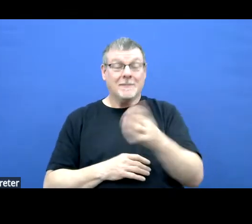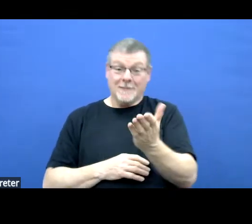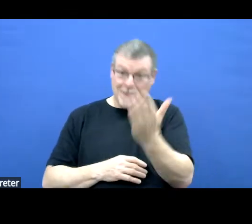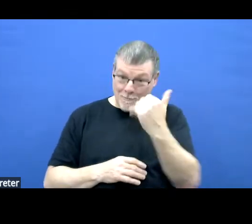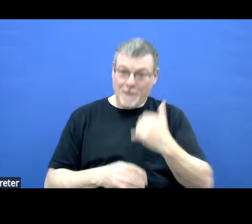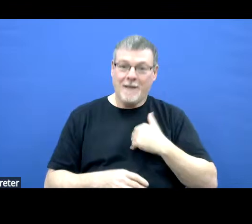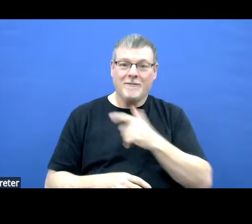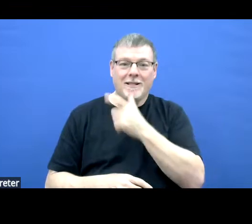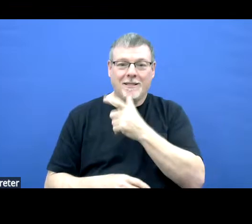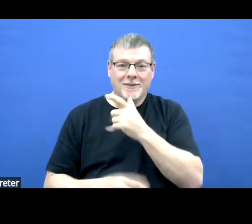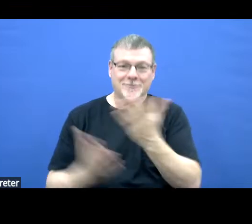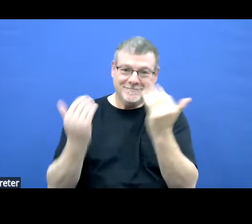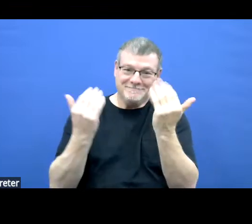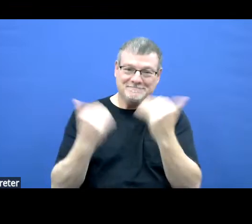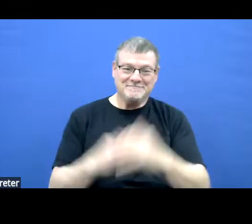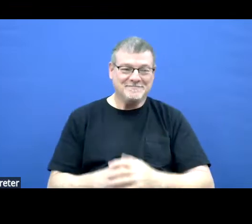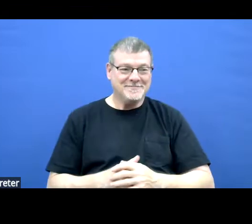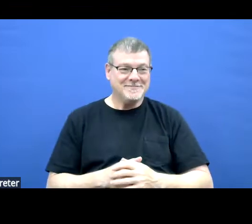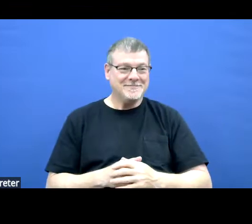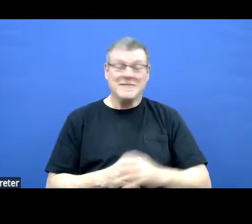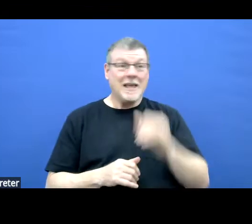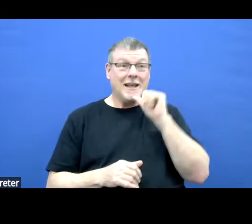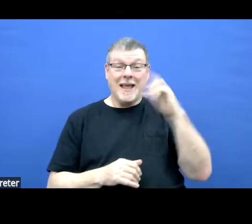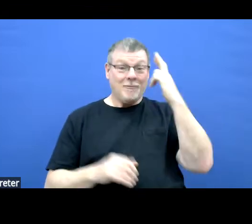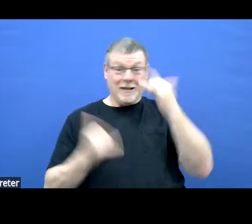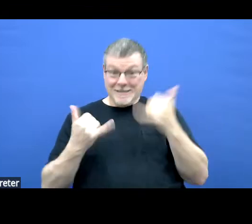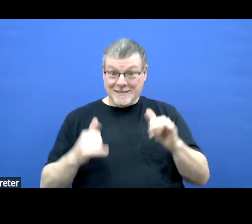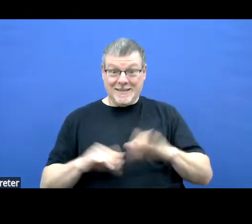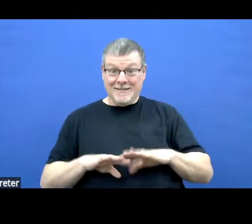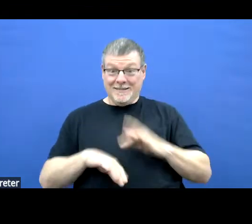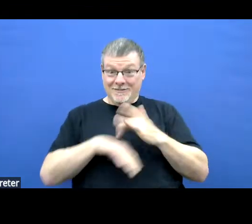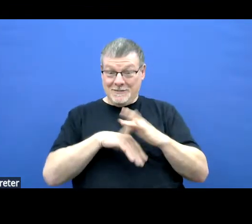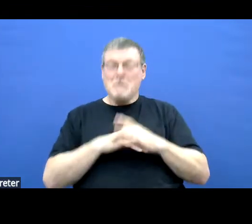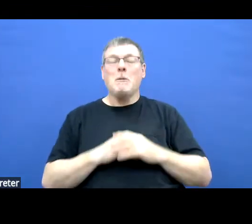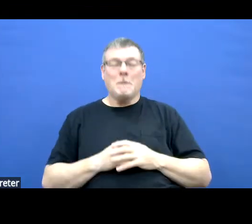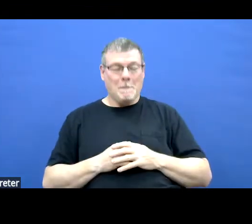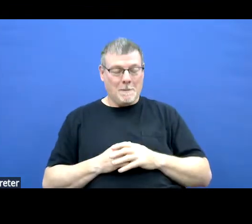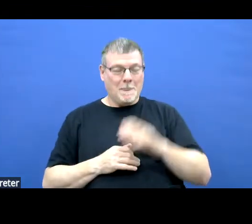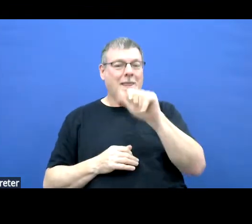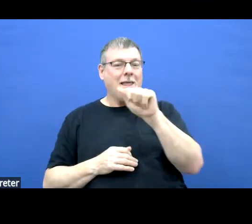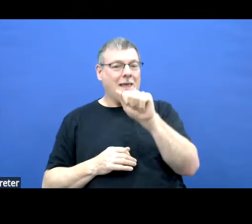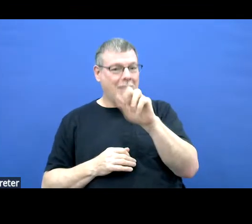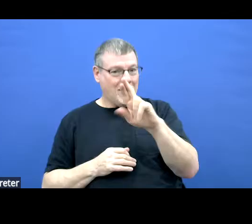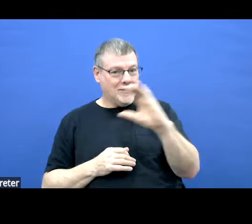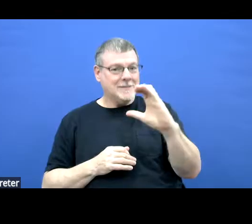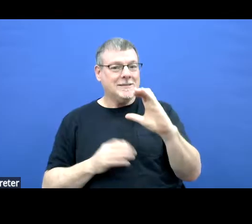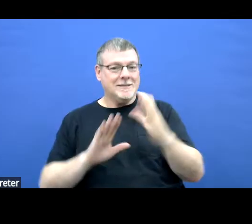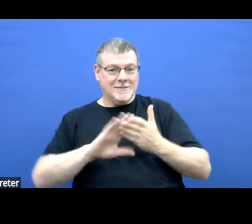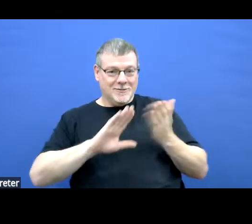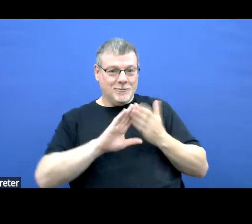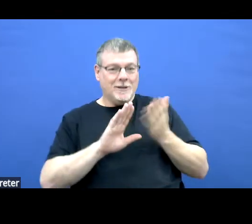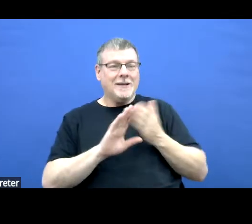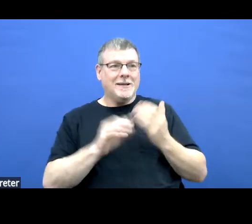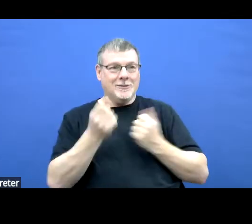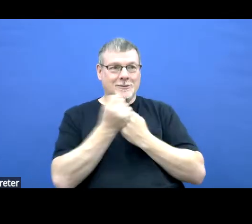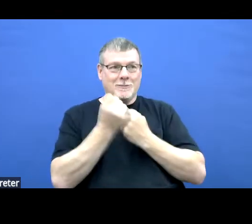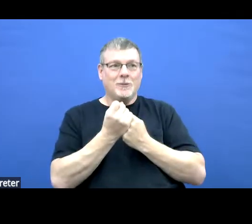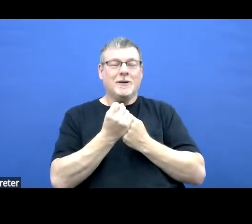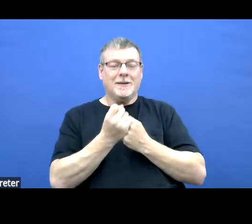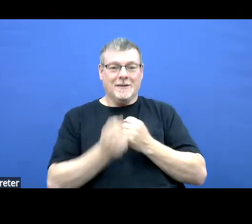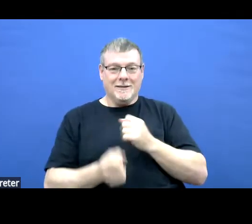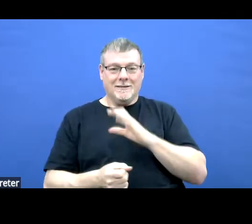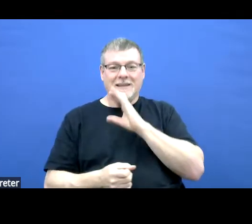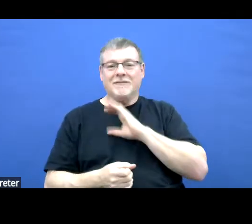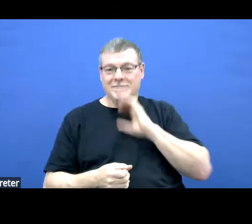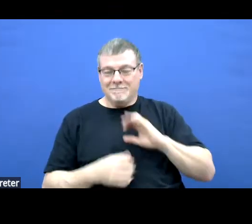have lunch. I didn't know they were still opening. Yeah, that ARC is running a supported Okay. cafeteria